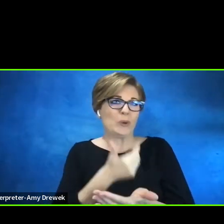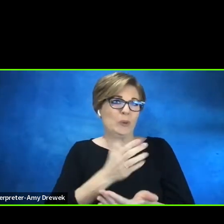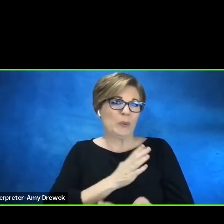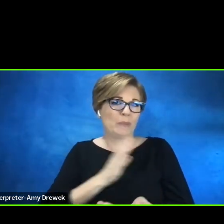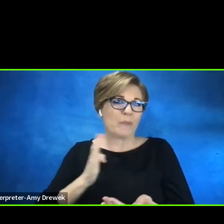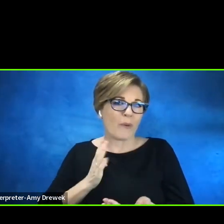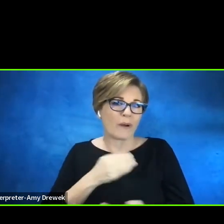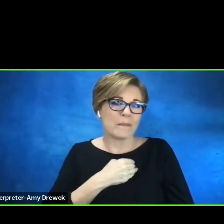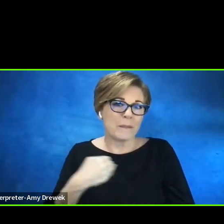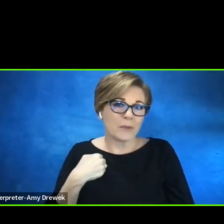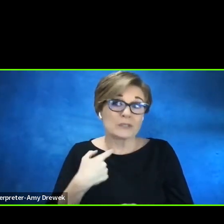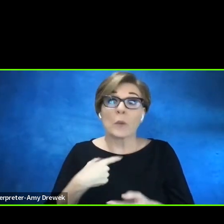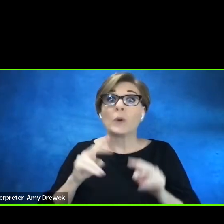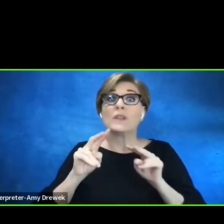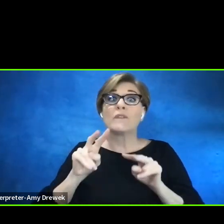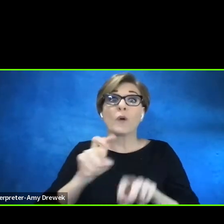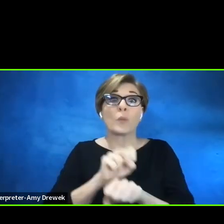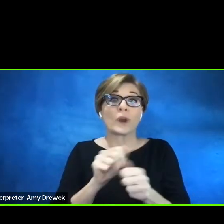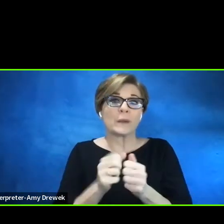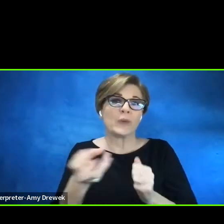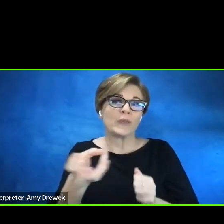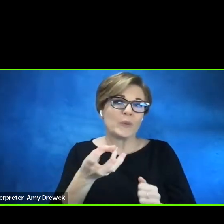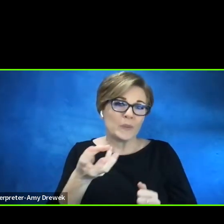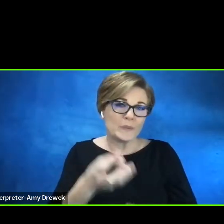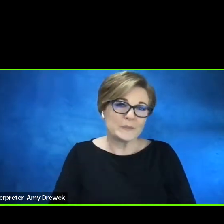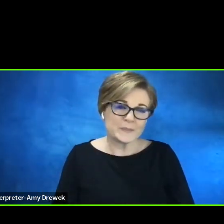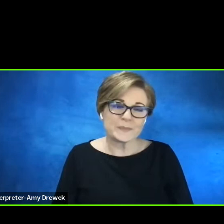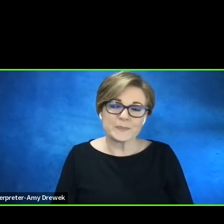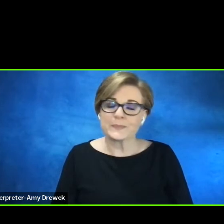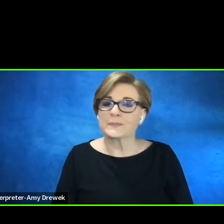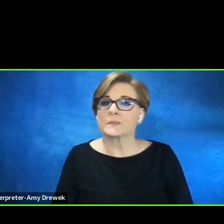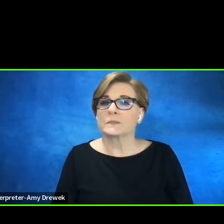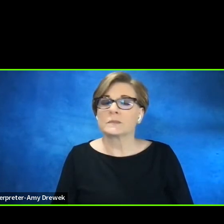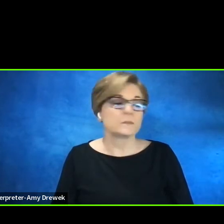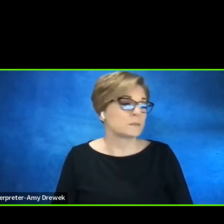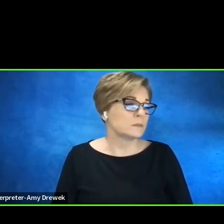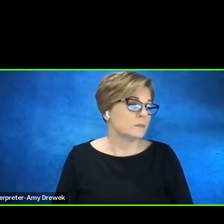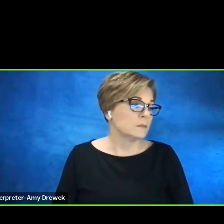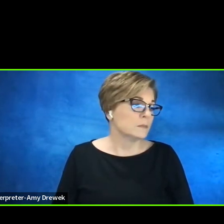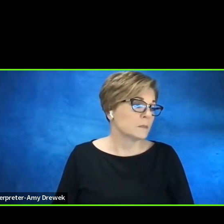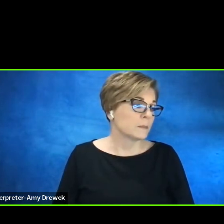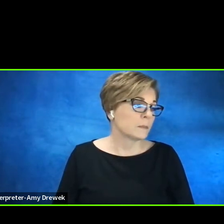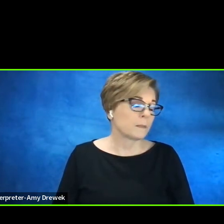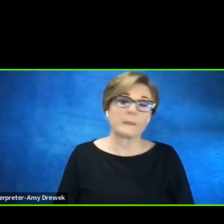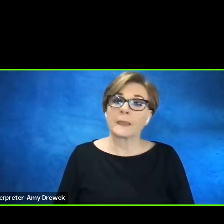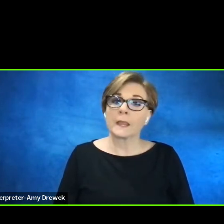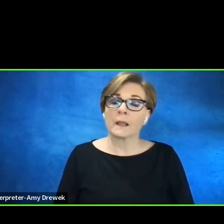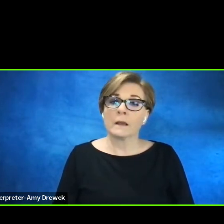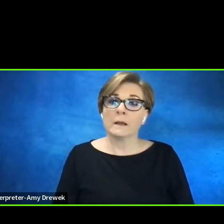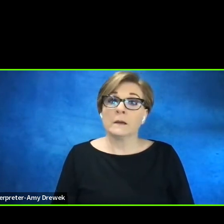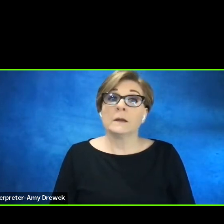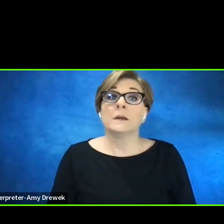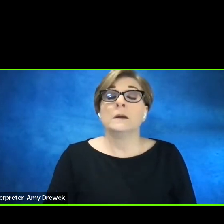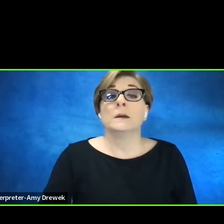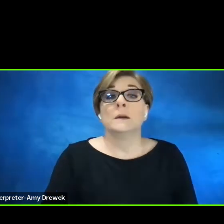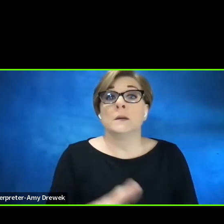look forward to working with all of you. At this point, I'm going to cover